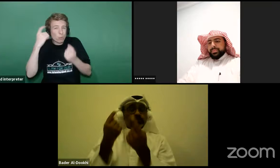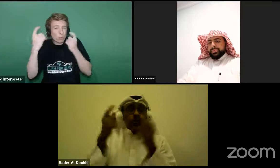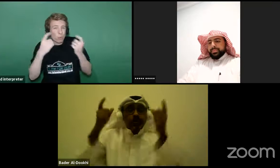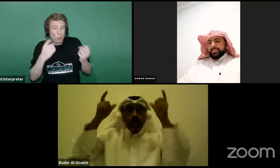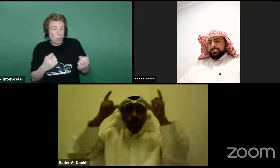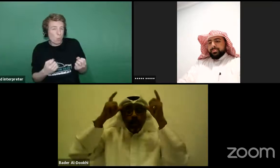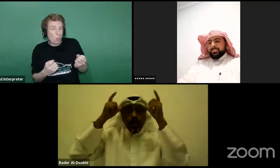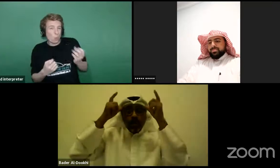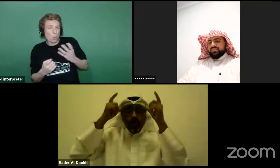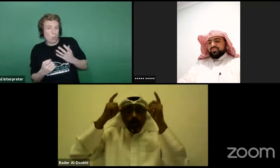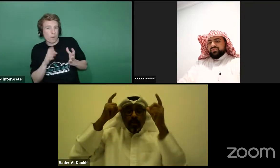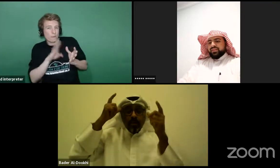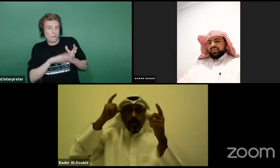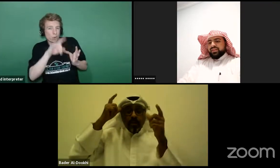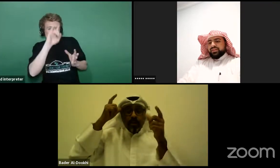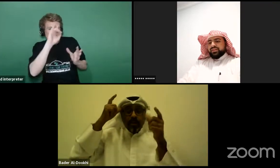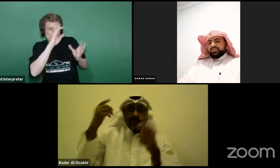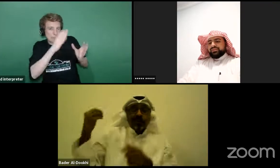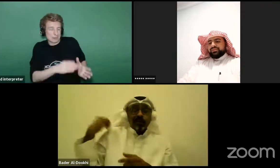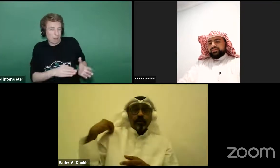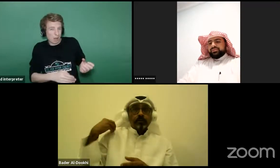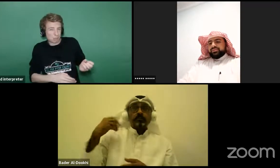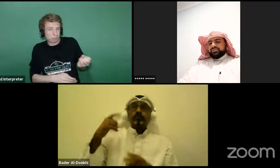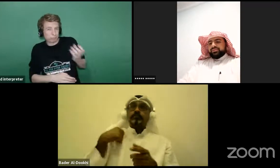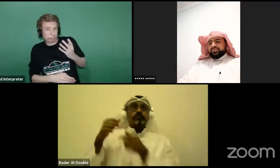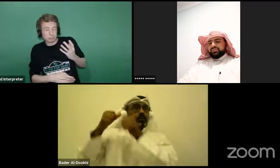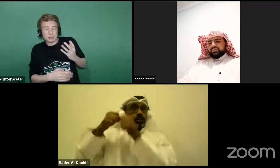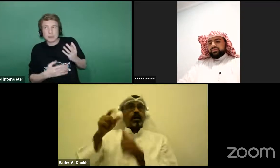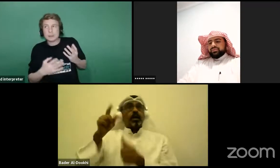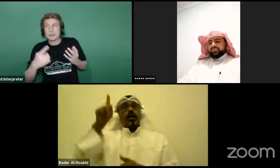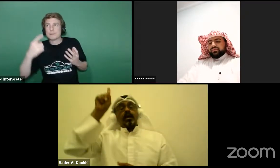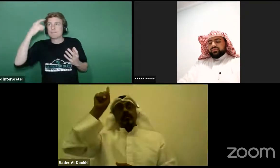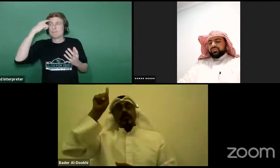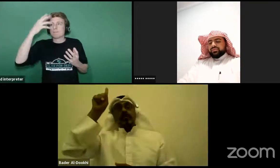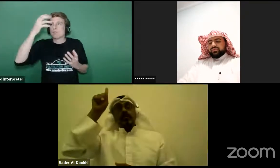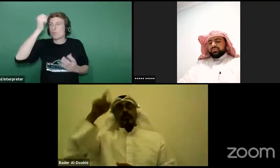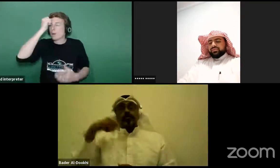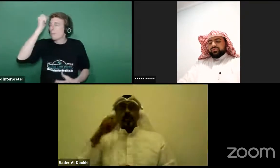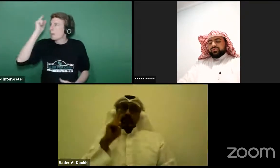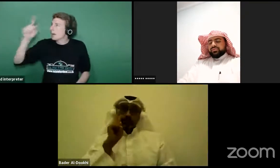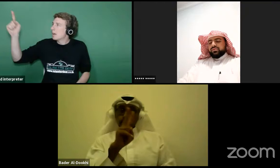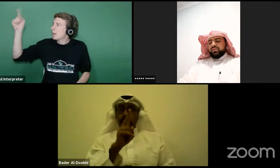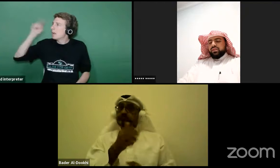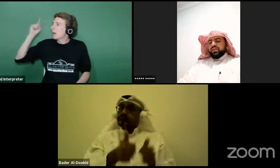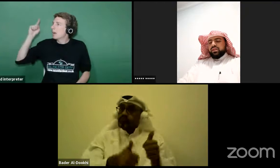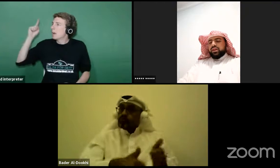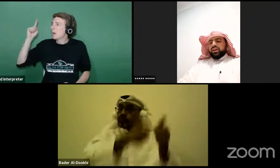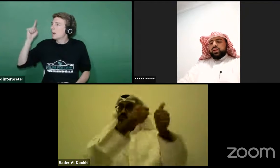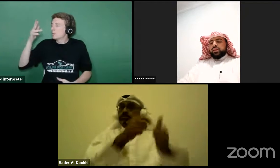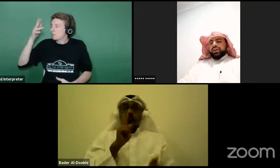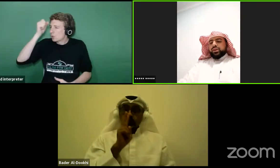Satan, they remember Allah, and indeed they then see right.